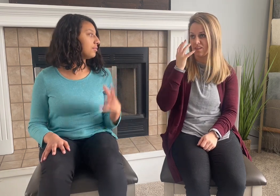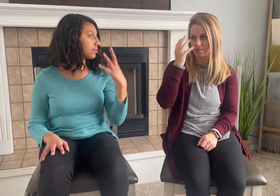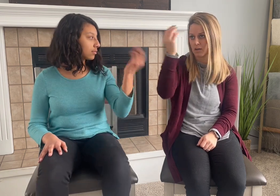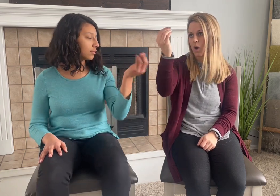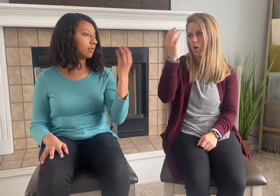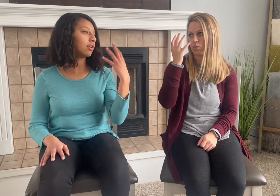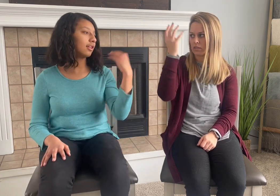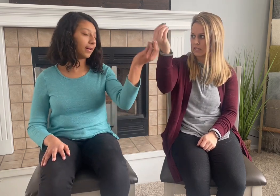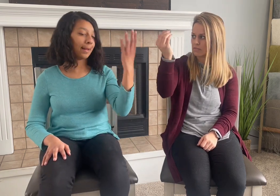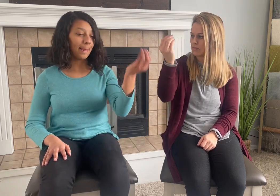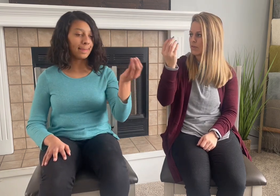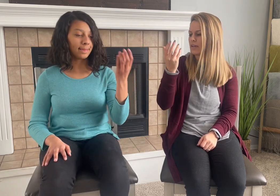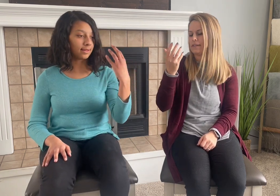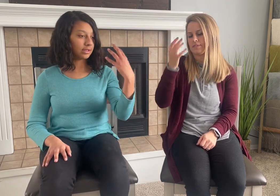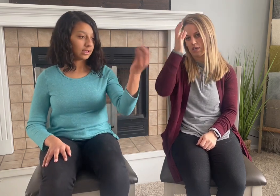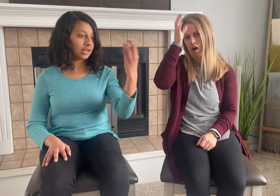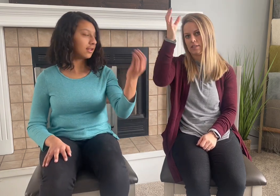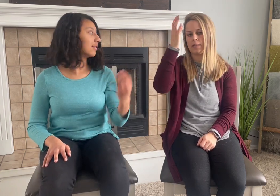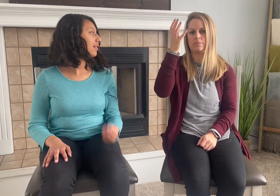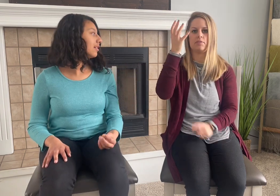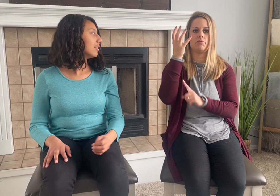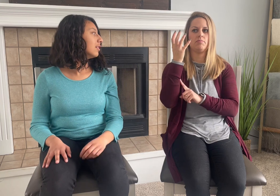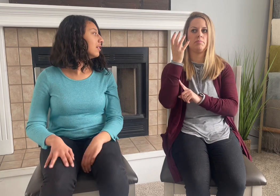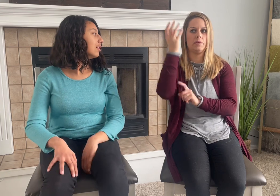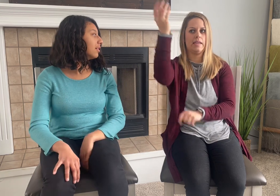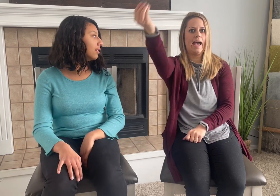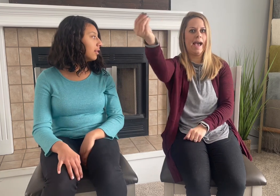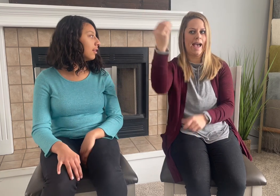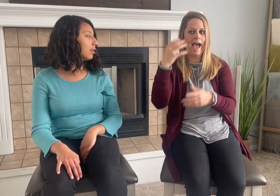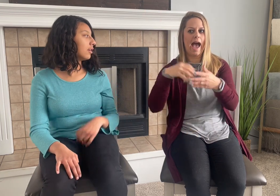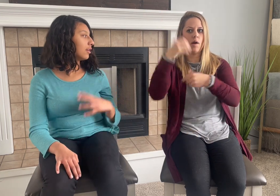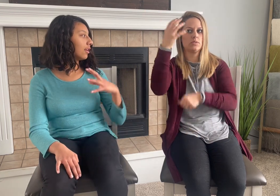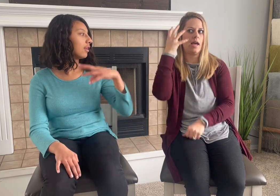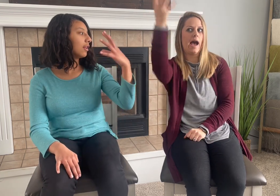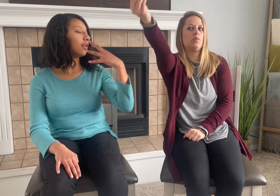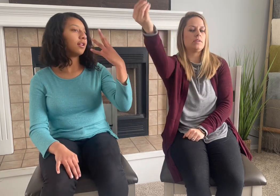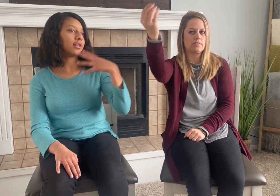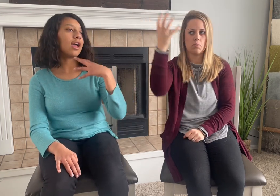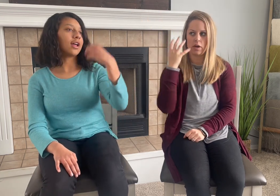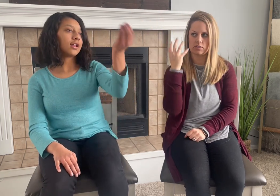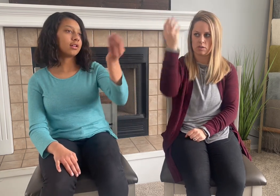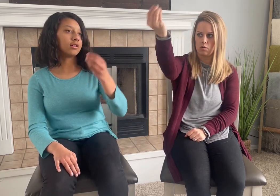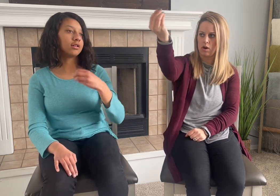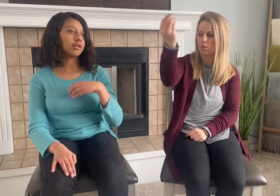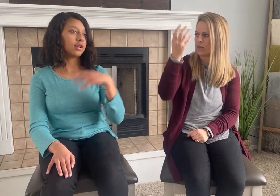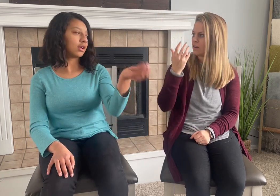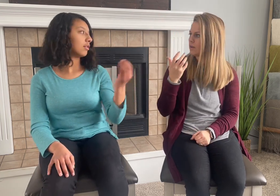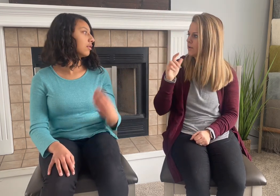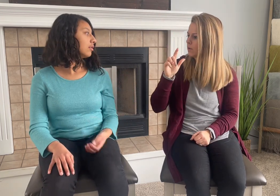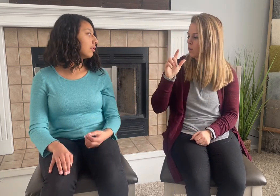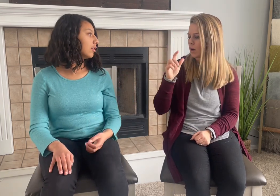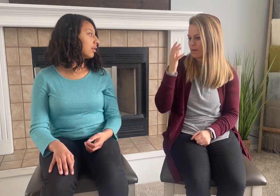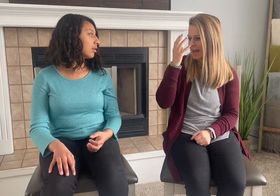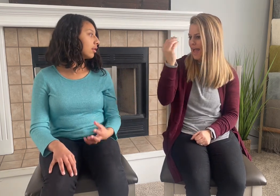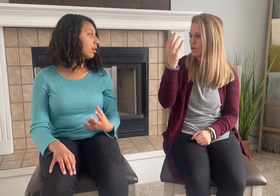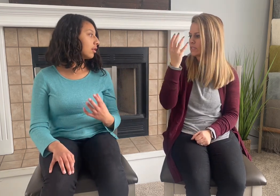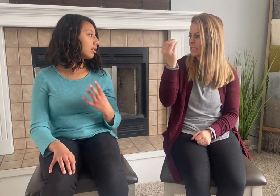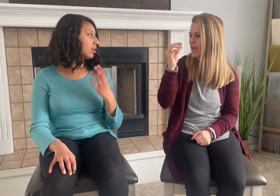concept of being out, out of somewhere. So going or outside.